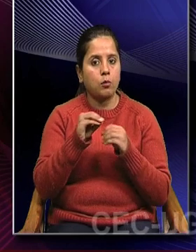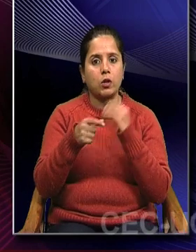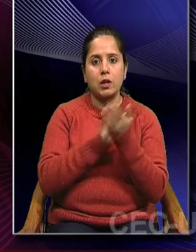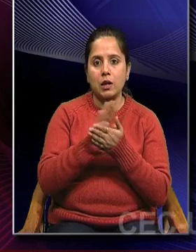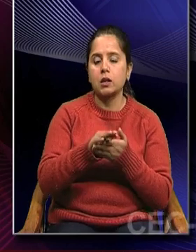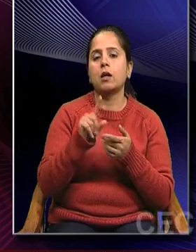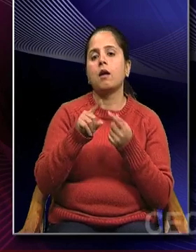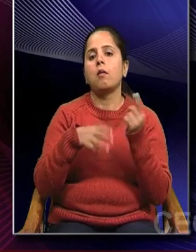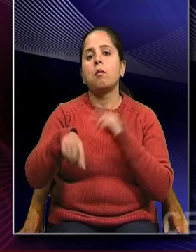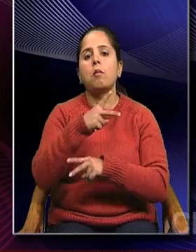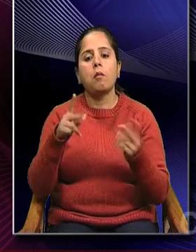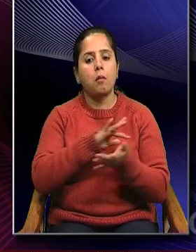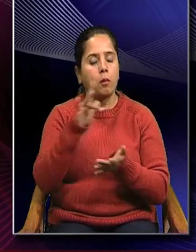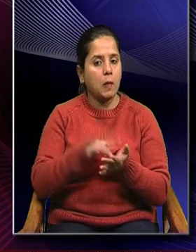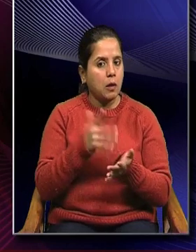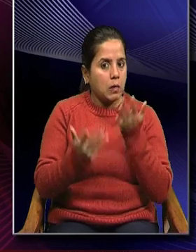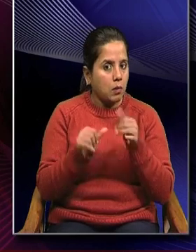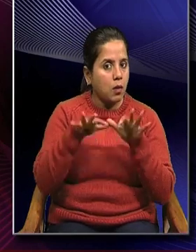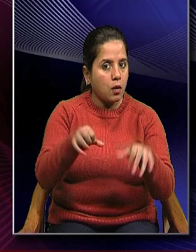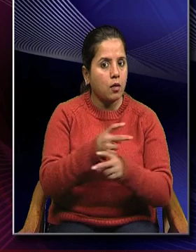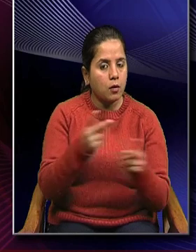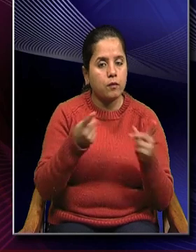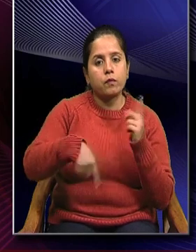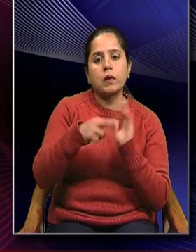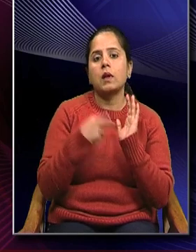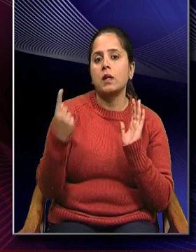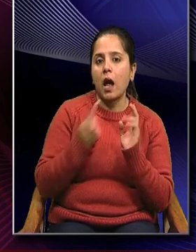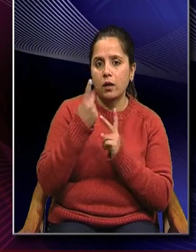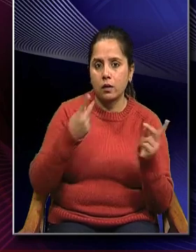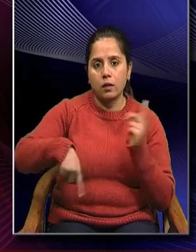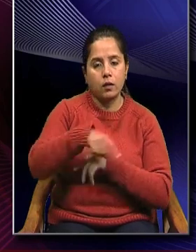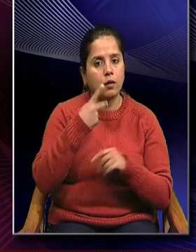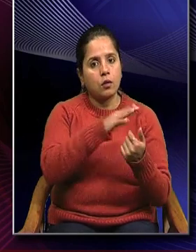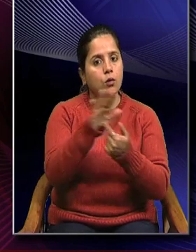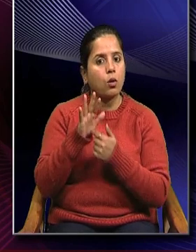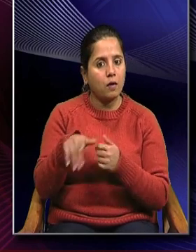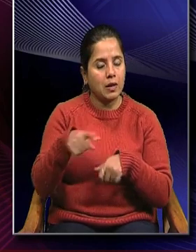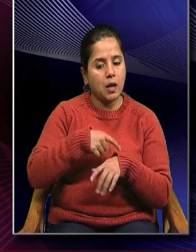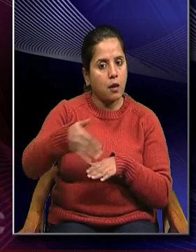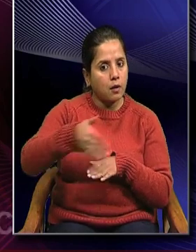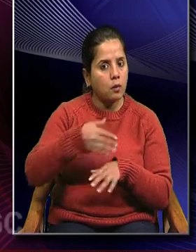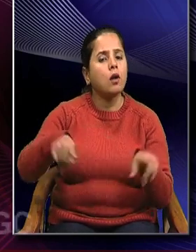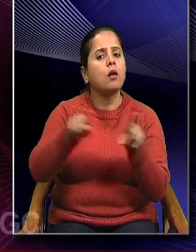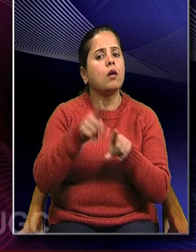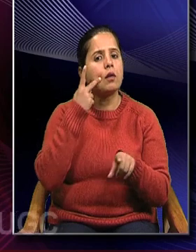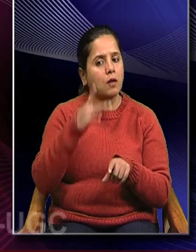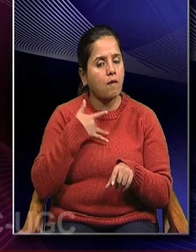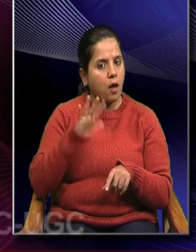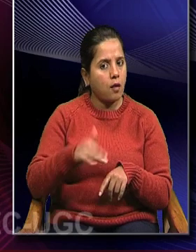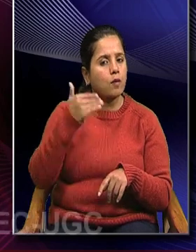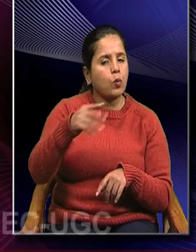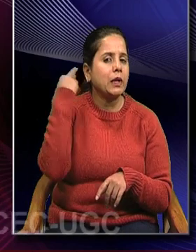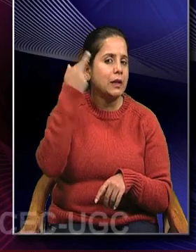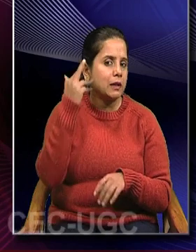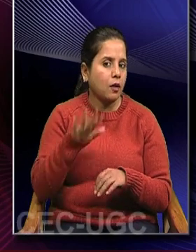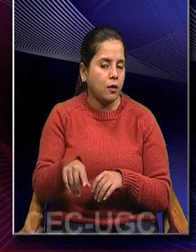taking place, and the kind of nationalism which was exhibited during this time, which is also being seen as one of the reasons